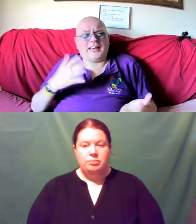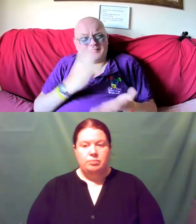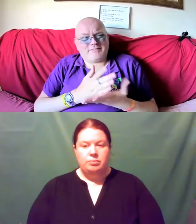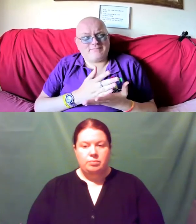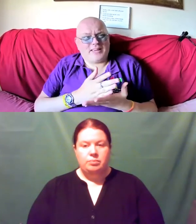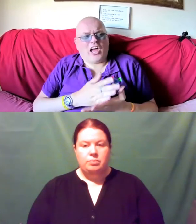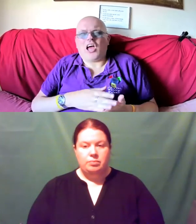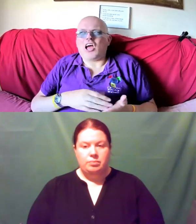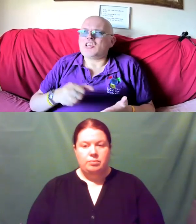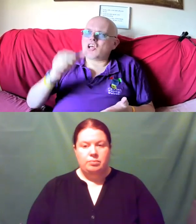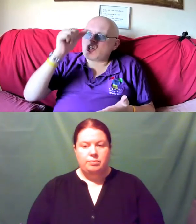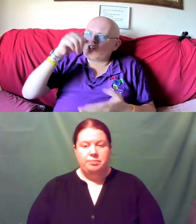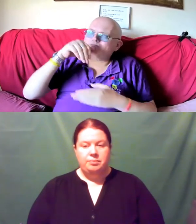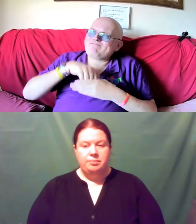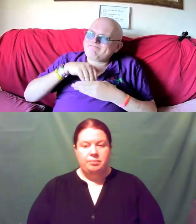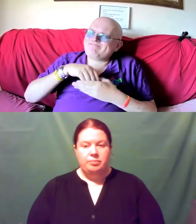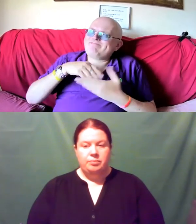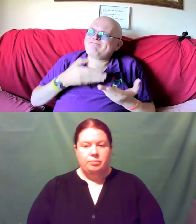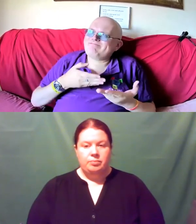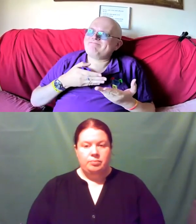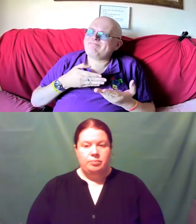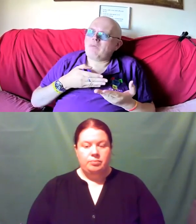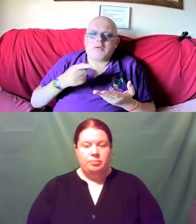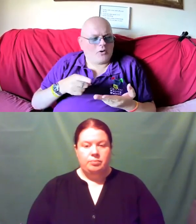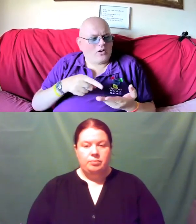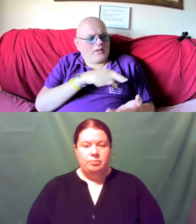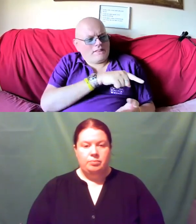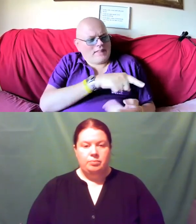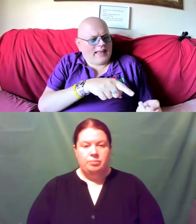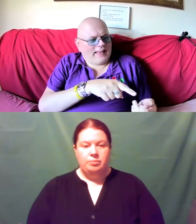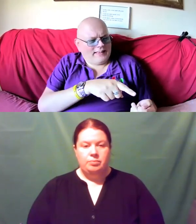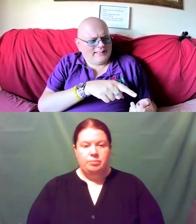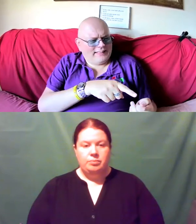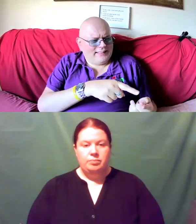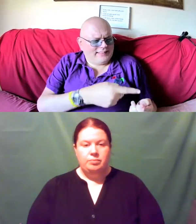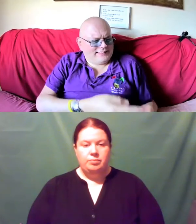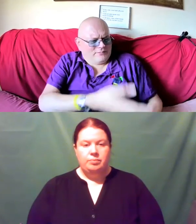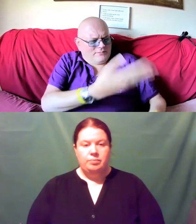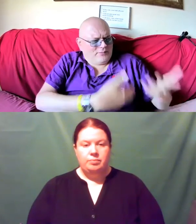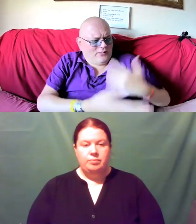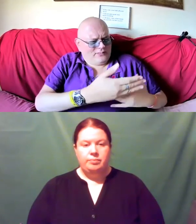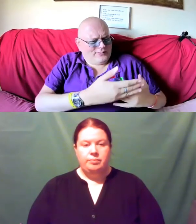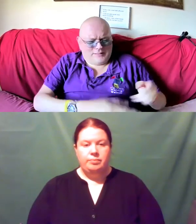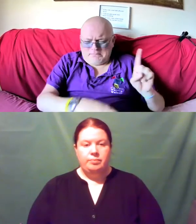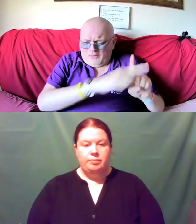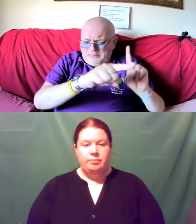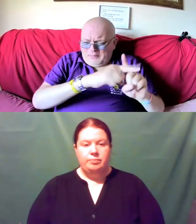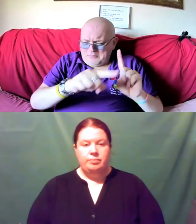an instinctual level, but to actually have an overwhelming endorsement for the difference it's making to people was